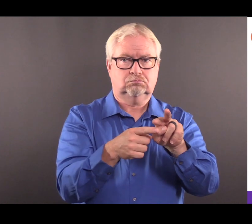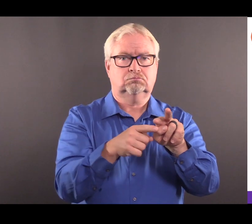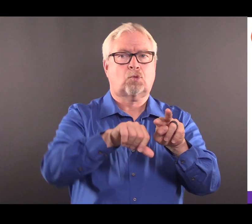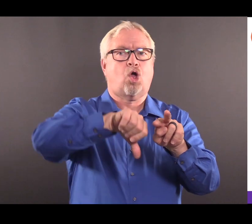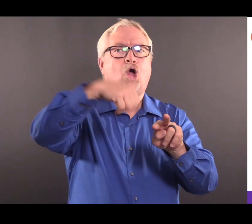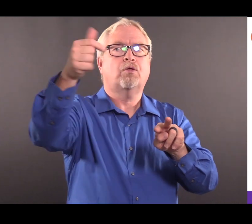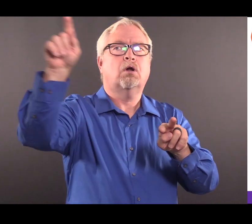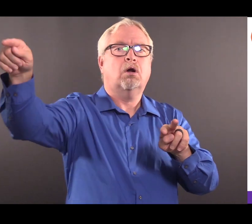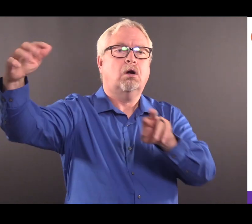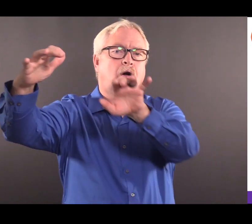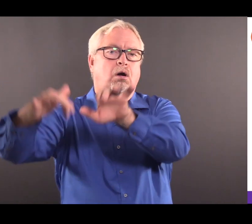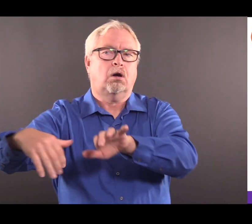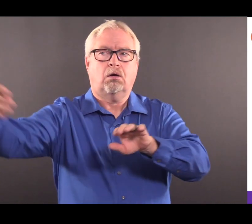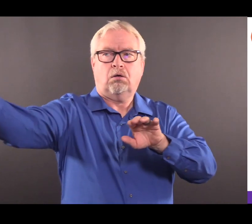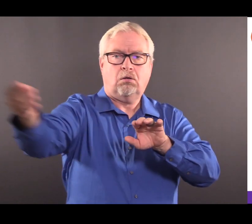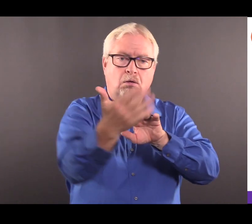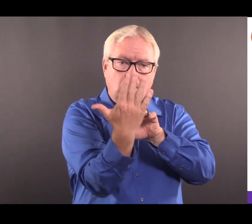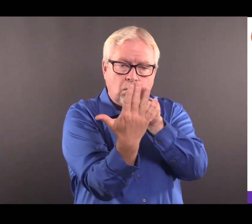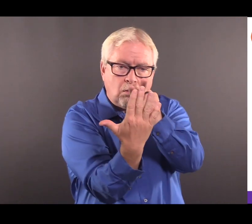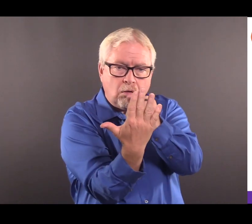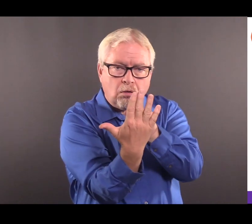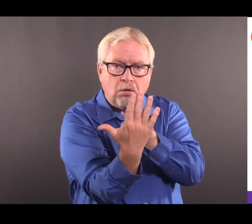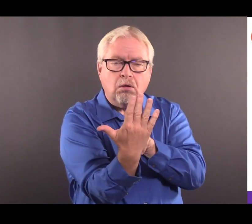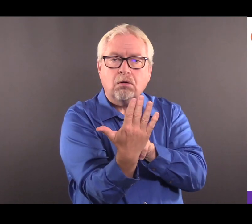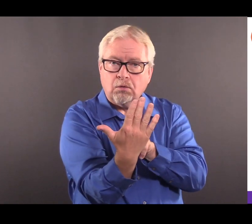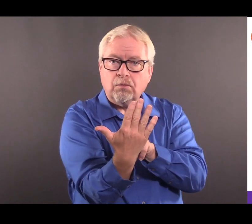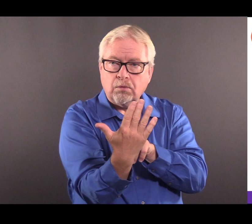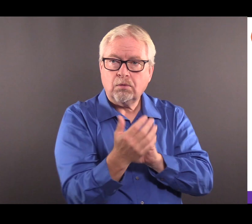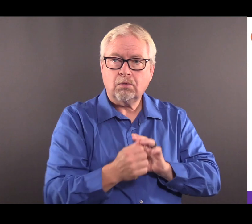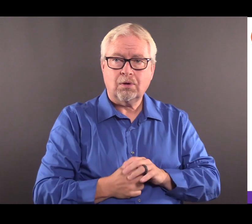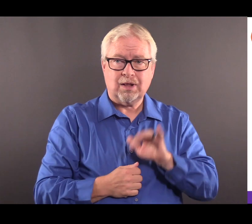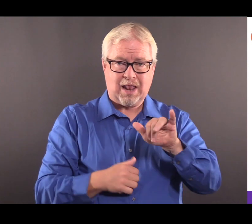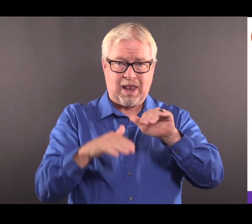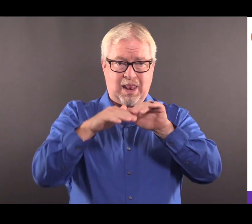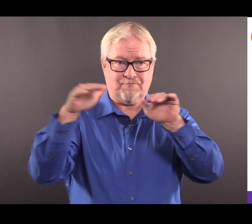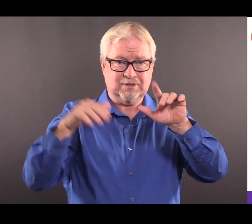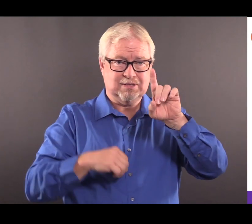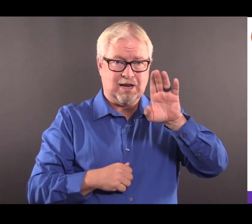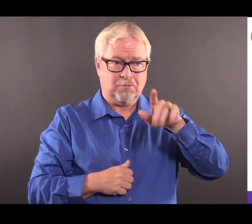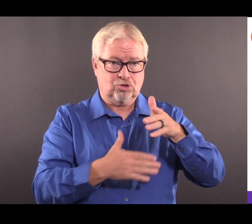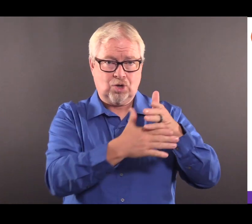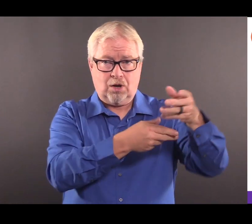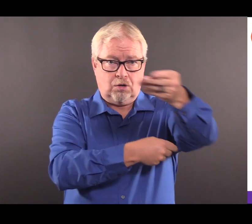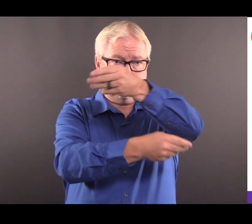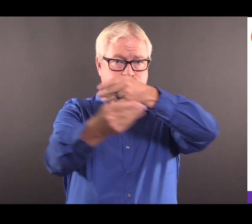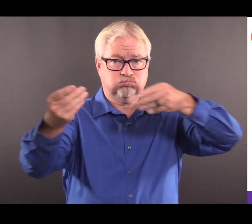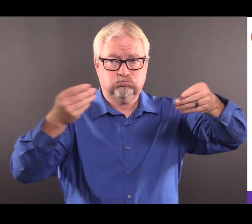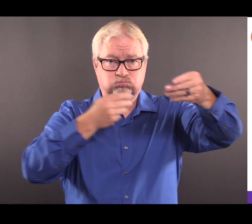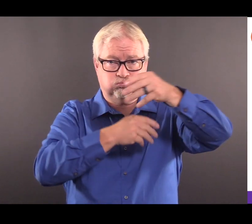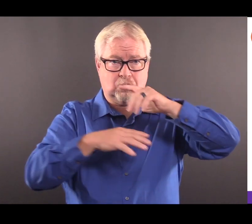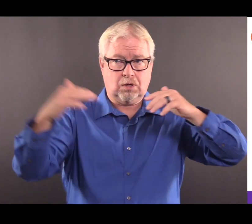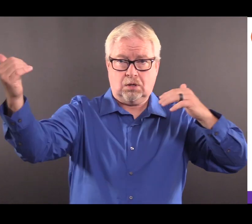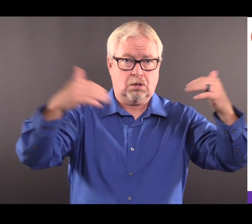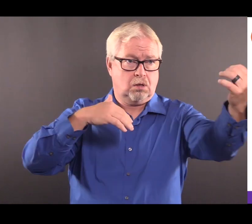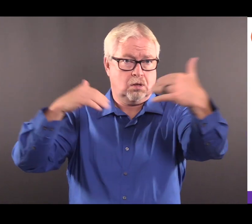and in some cases, view information entered by other providers. While this